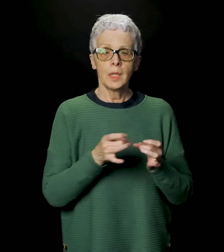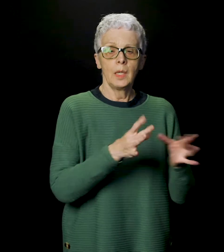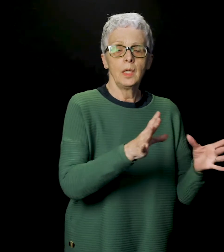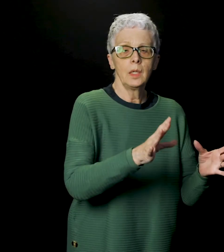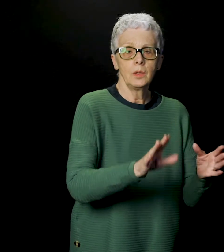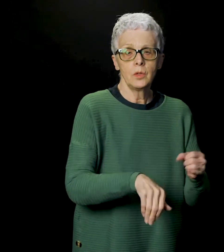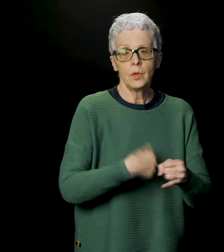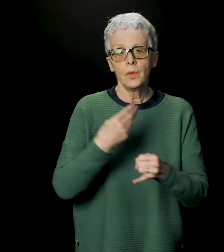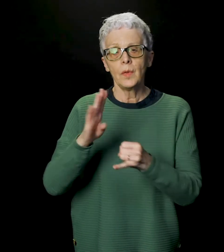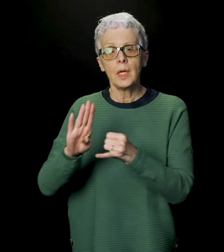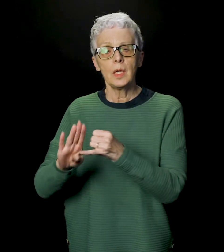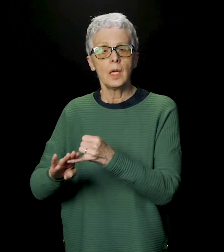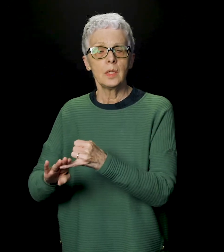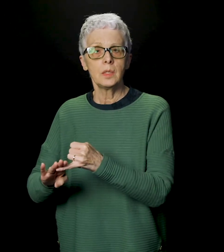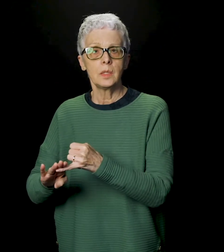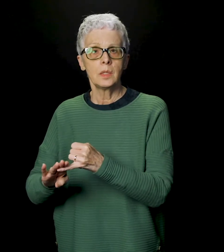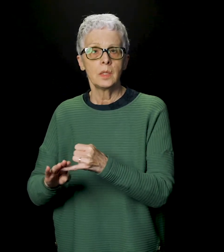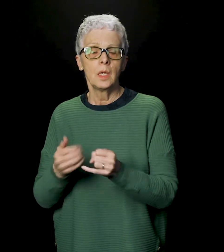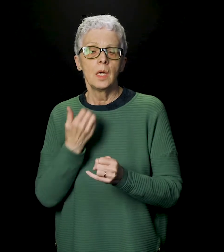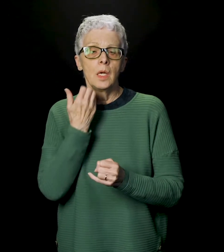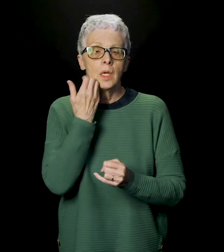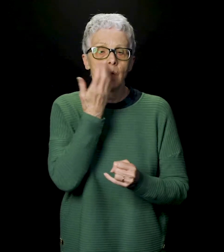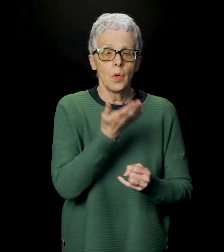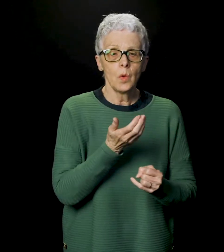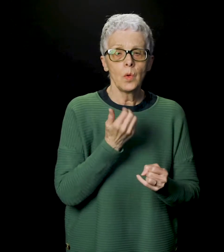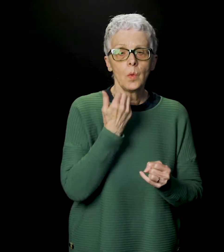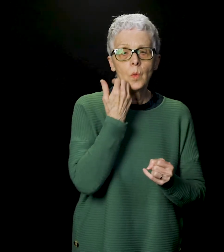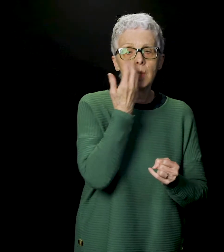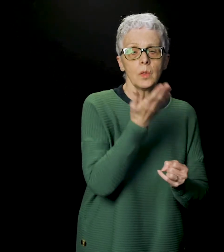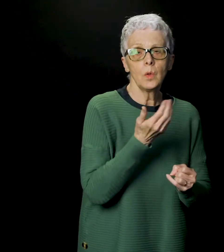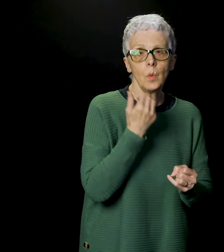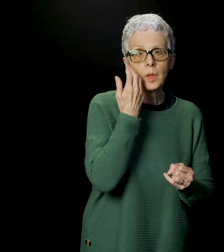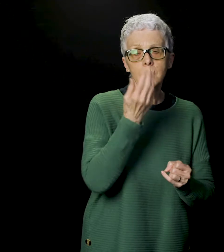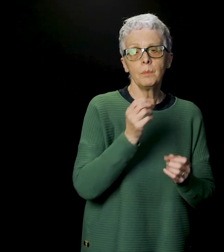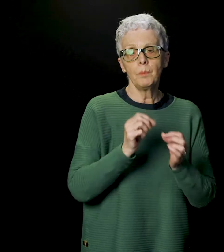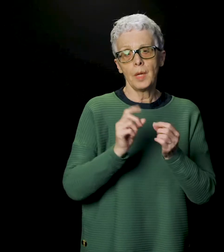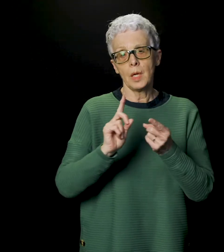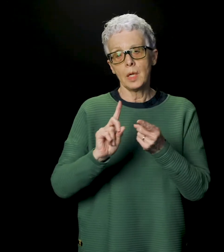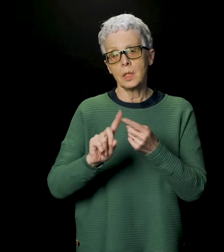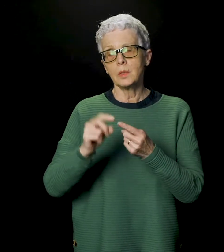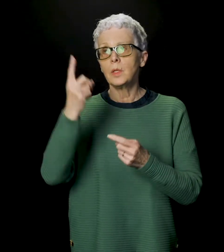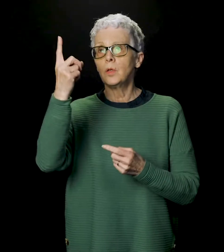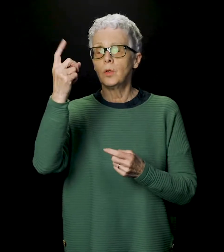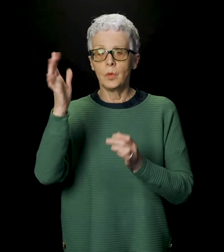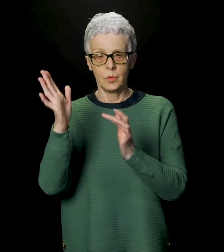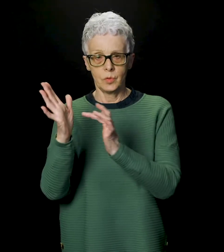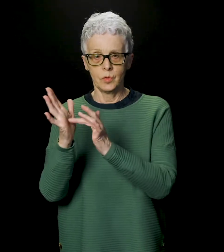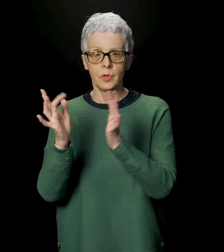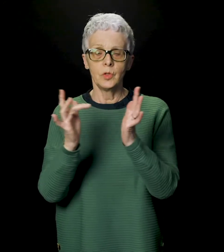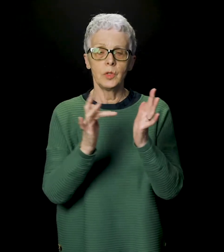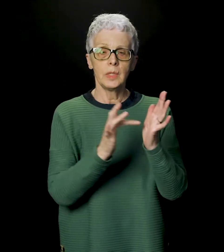From beginning to the end, it will always be, it's always been